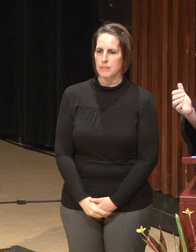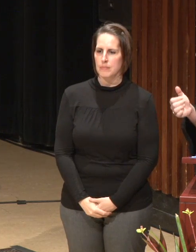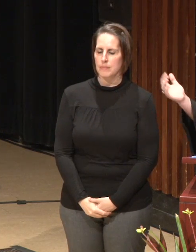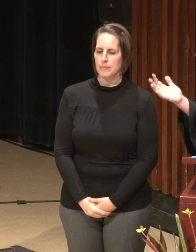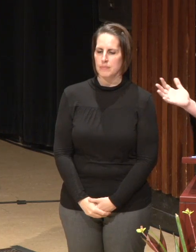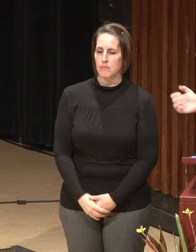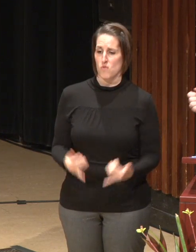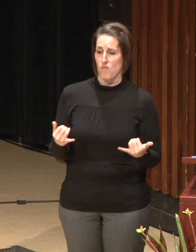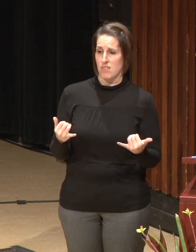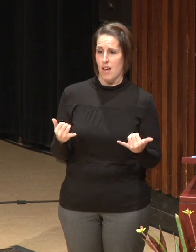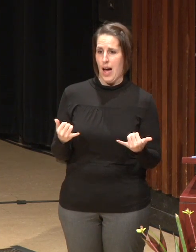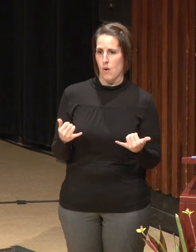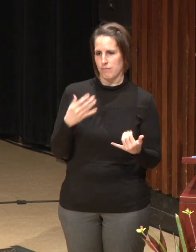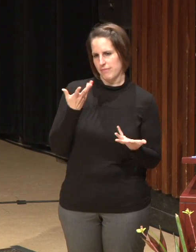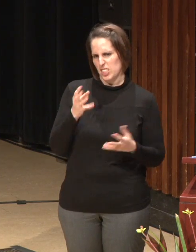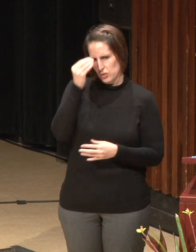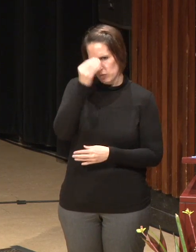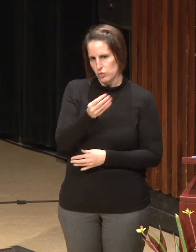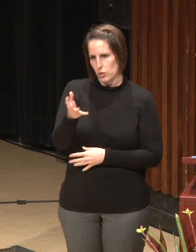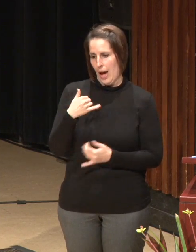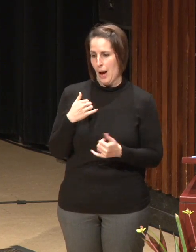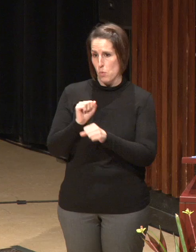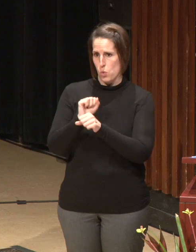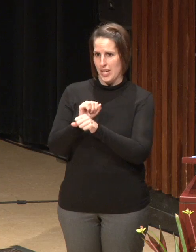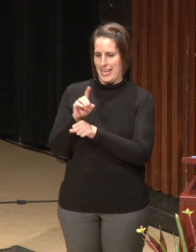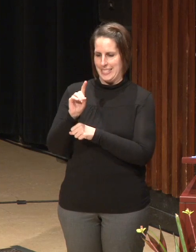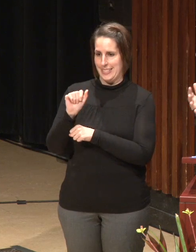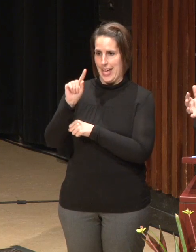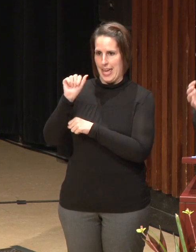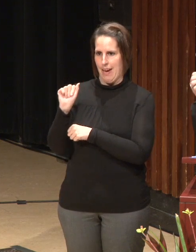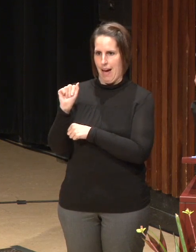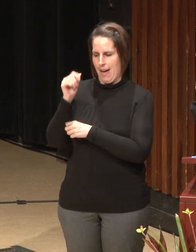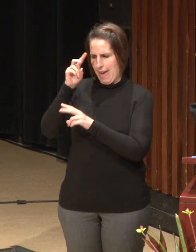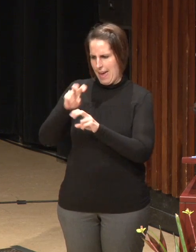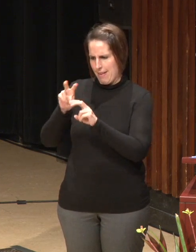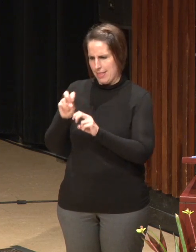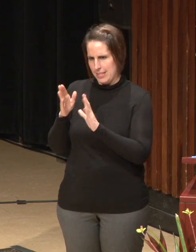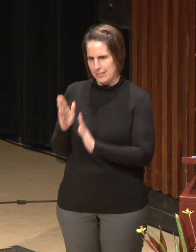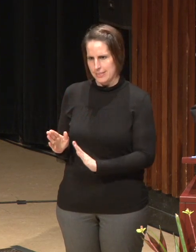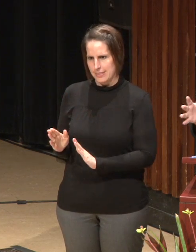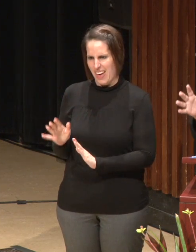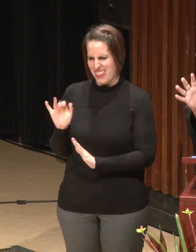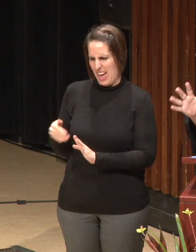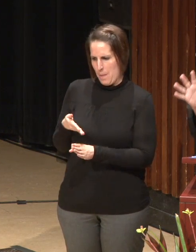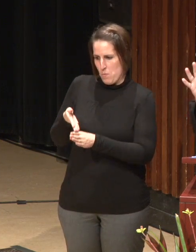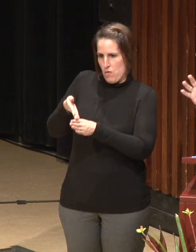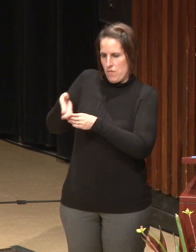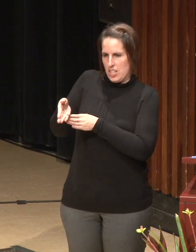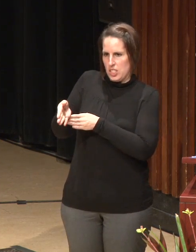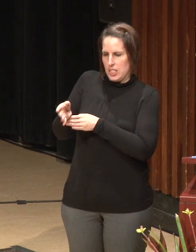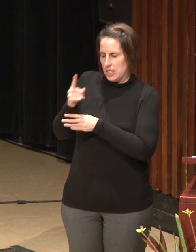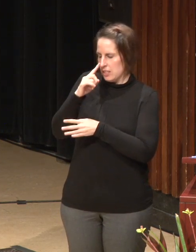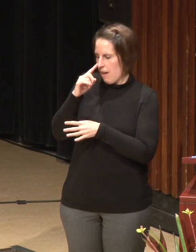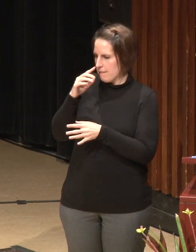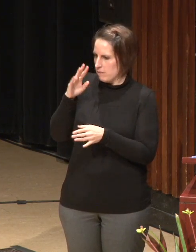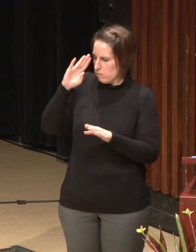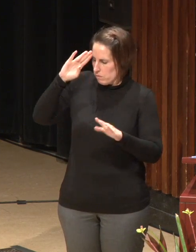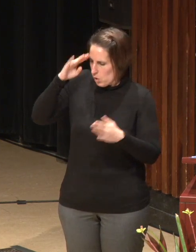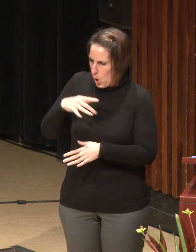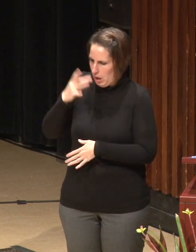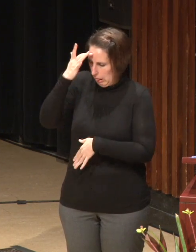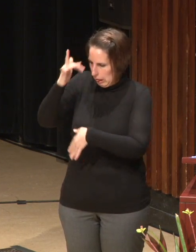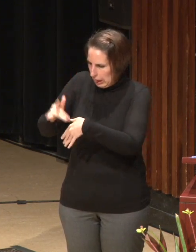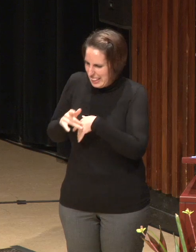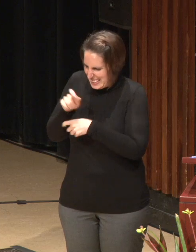Right now, as you heard, I'm working as a data analyst, a profession entirely based in obsessive attention to detail,